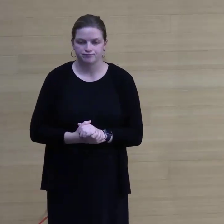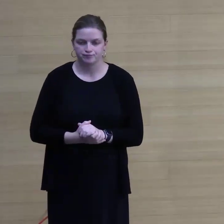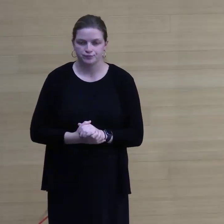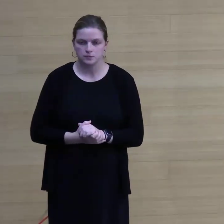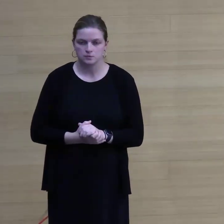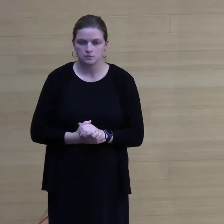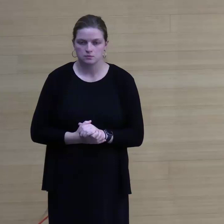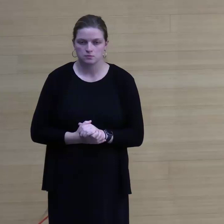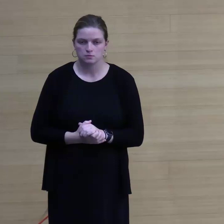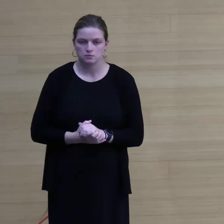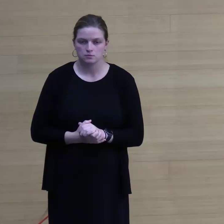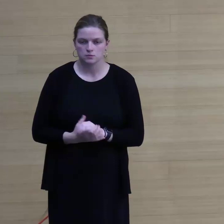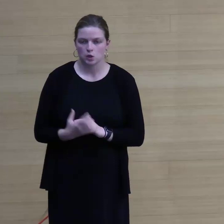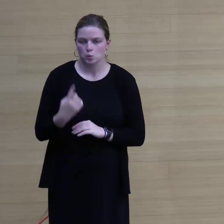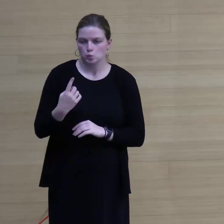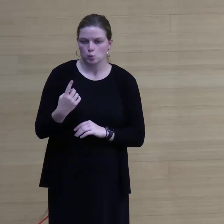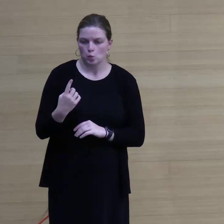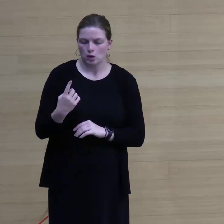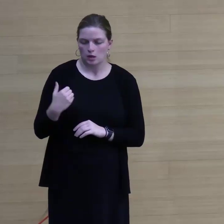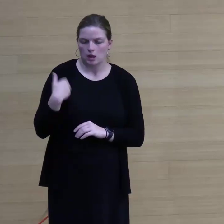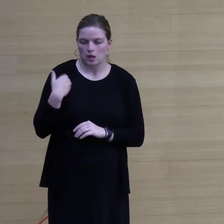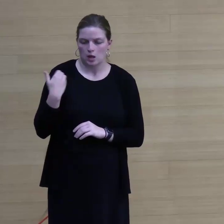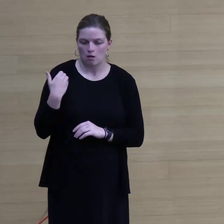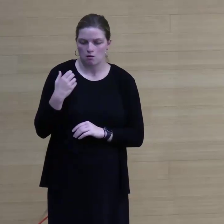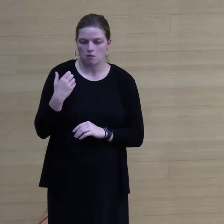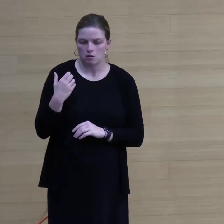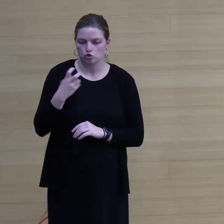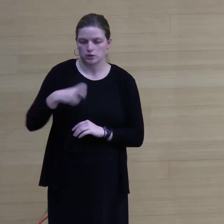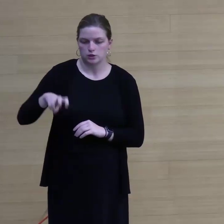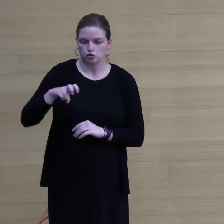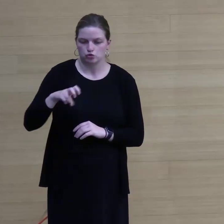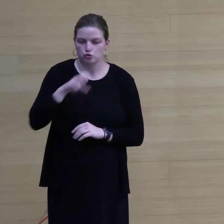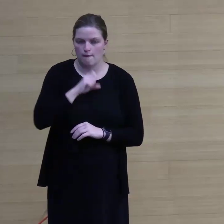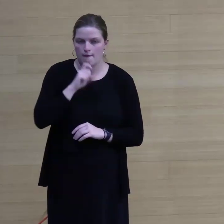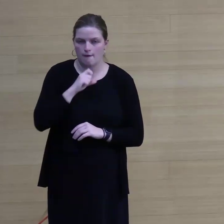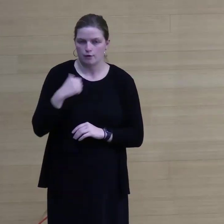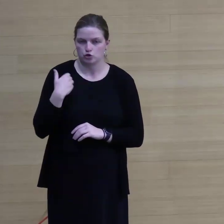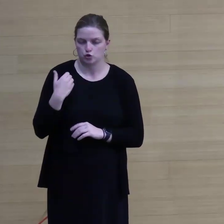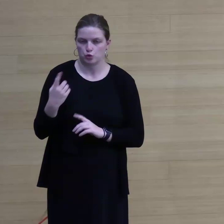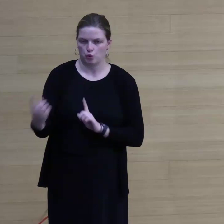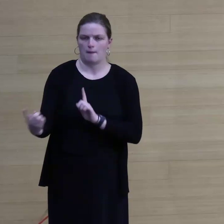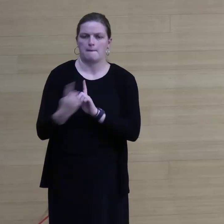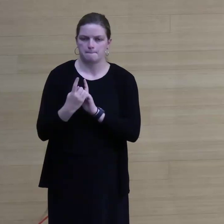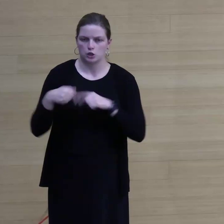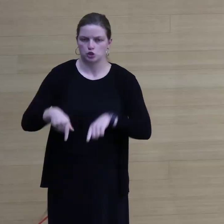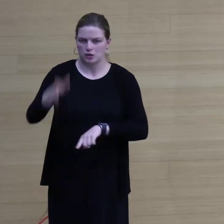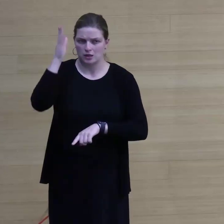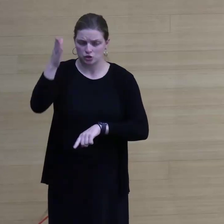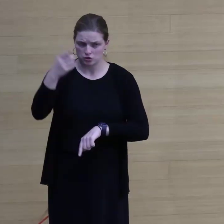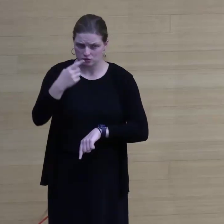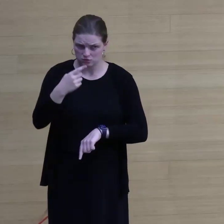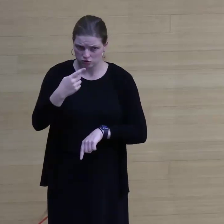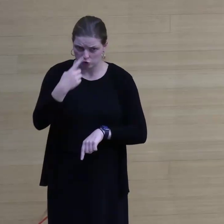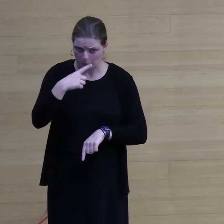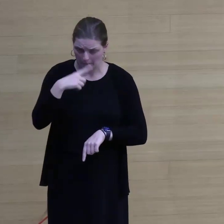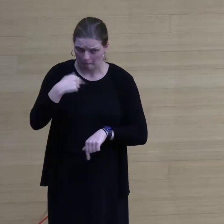There was a young transitional age youth who stopped me during the middle of a lecture, and she said, "Do you mean I can say